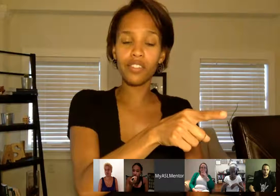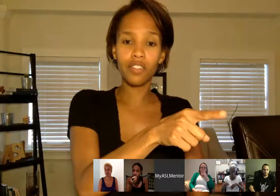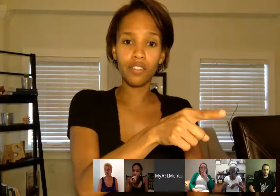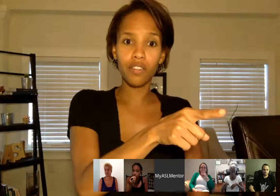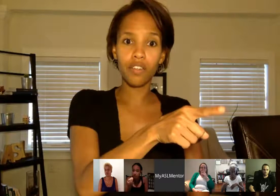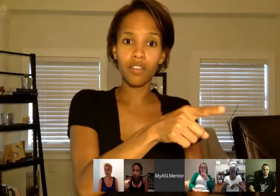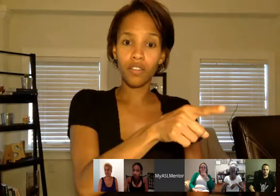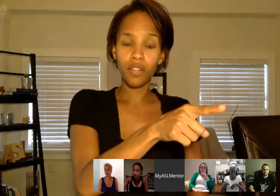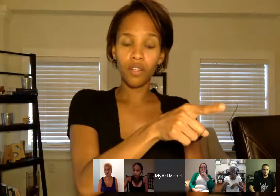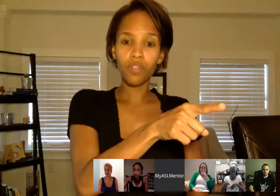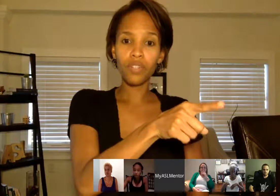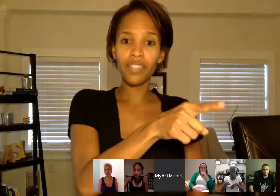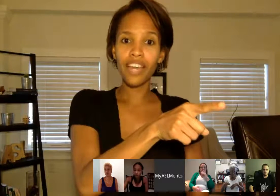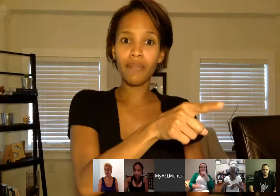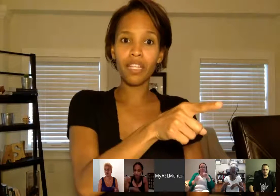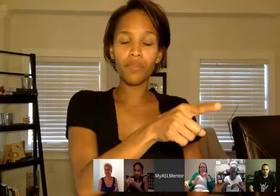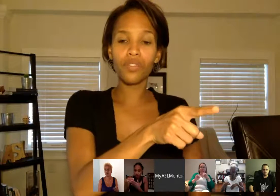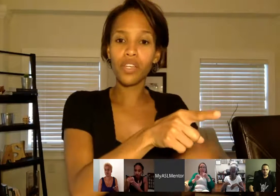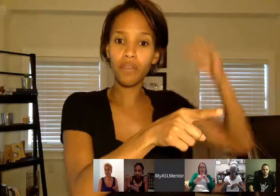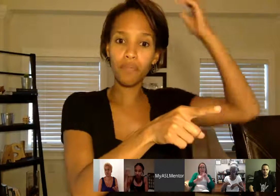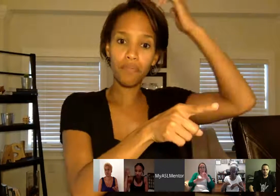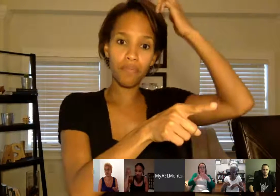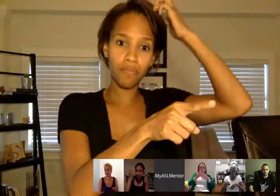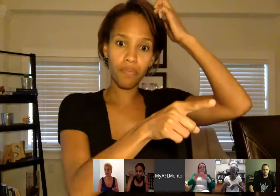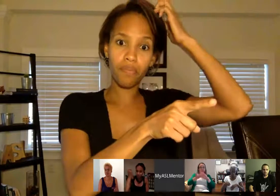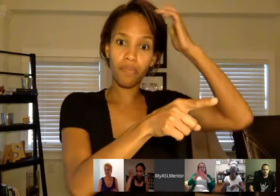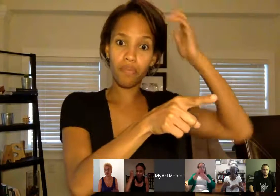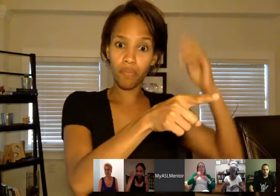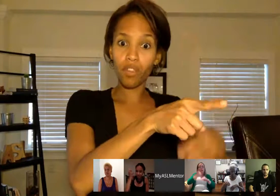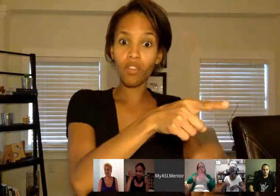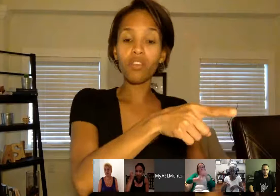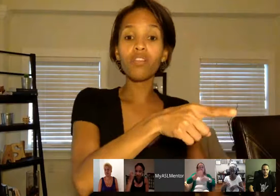phrase? What are we saying about the museum?